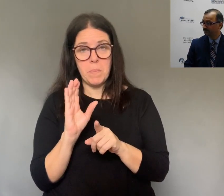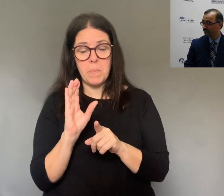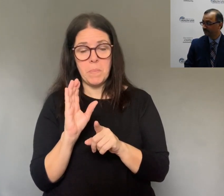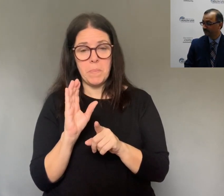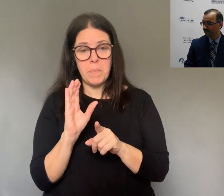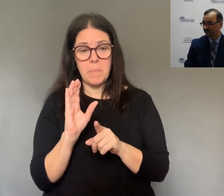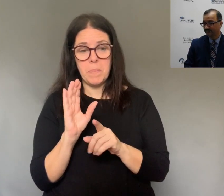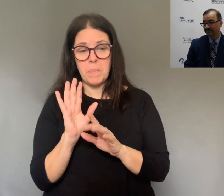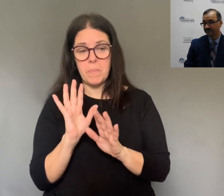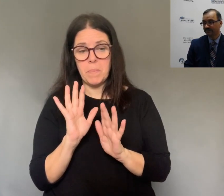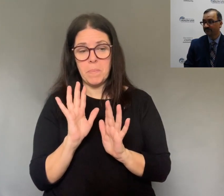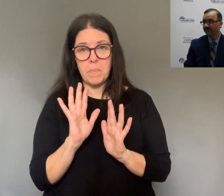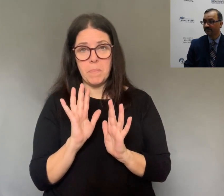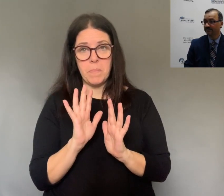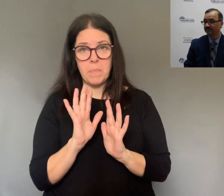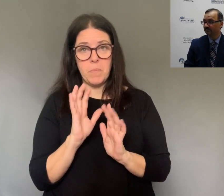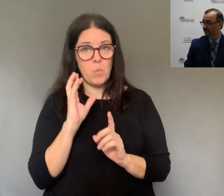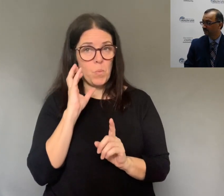Thank you.